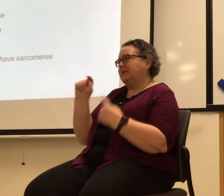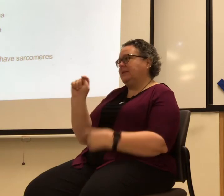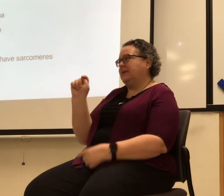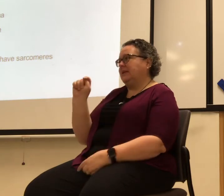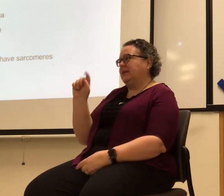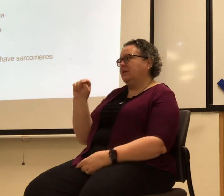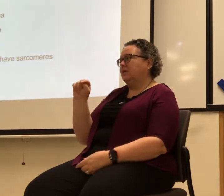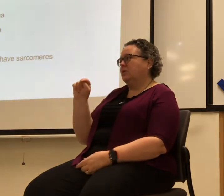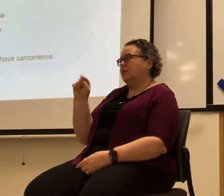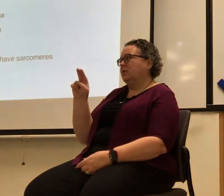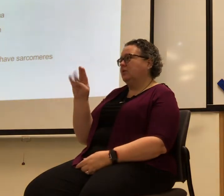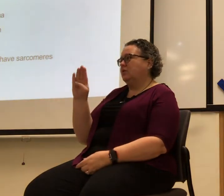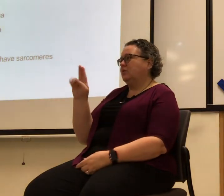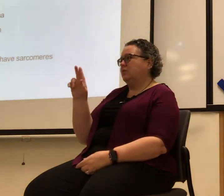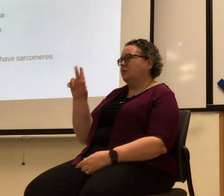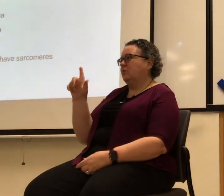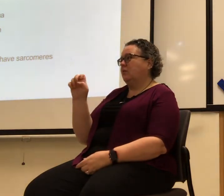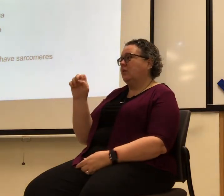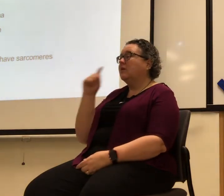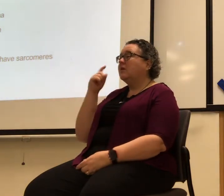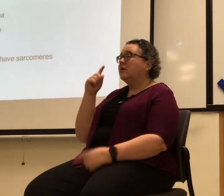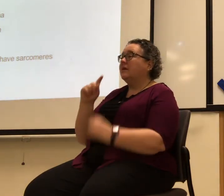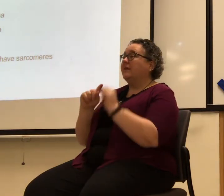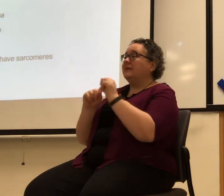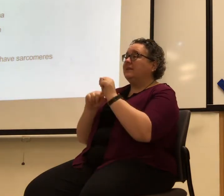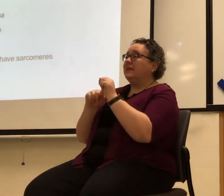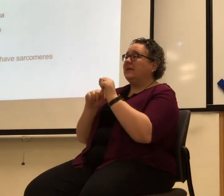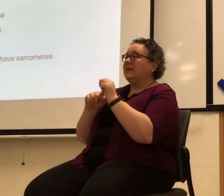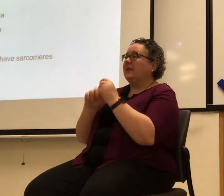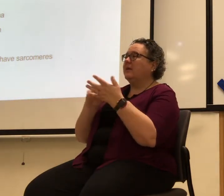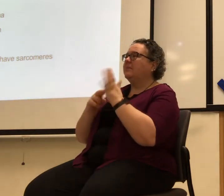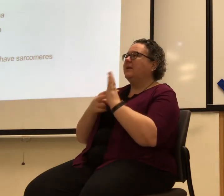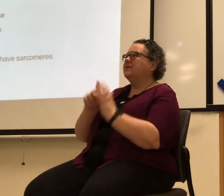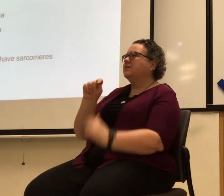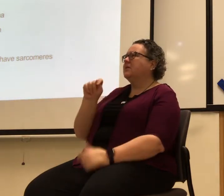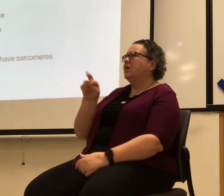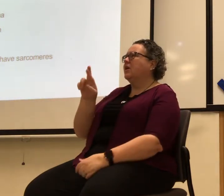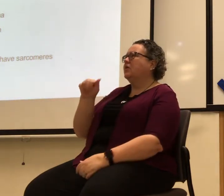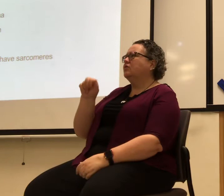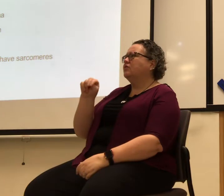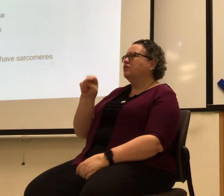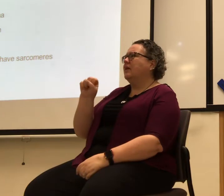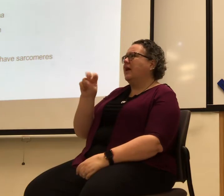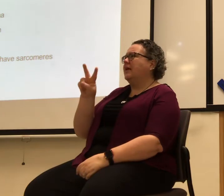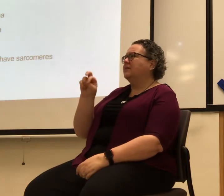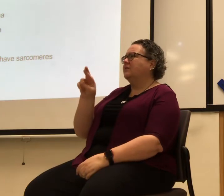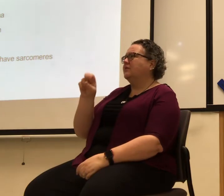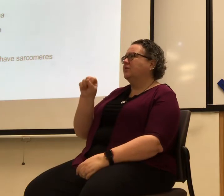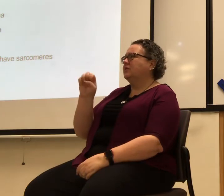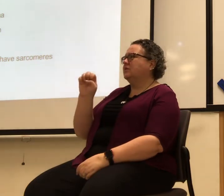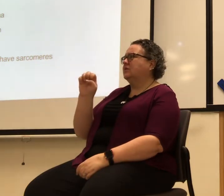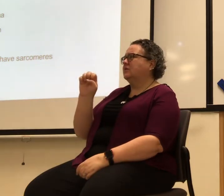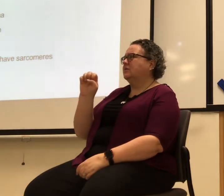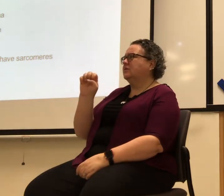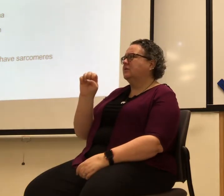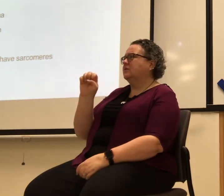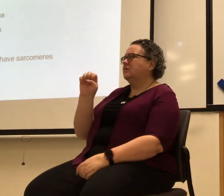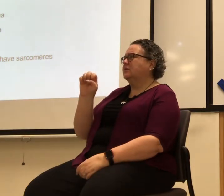T-tubule. The T stands for traverse or transverse.